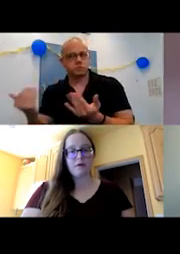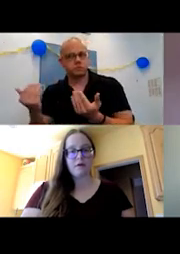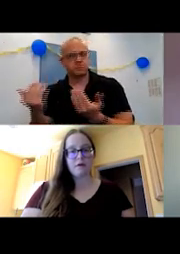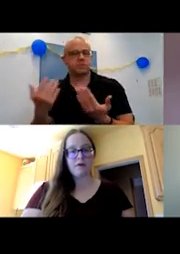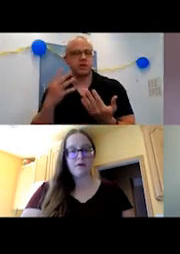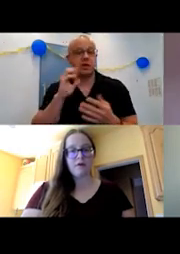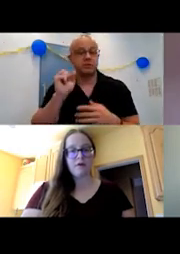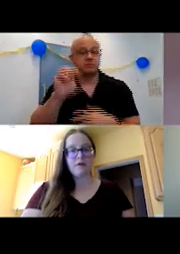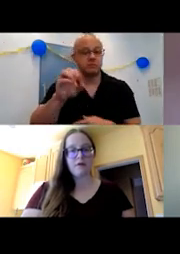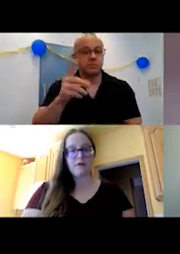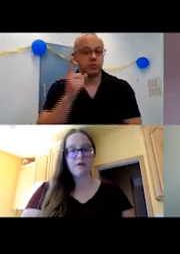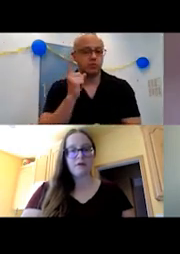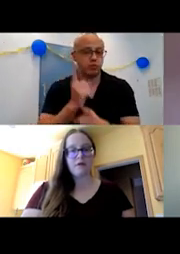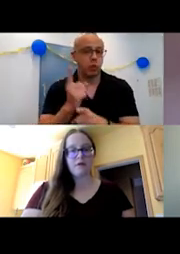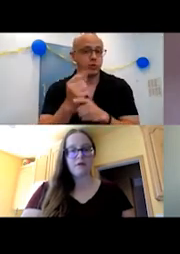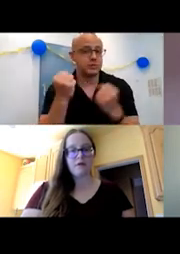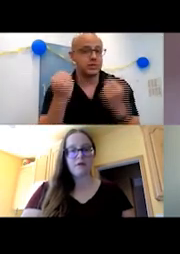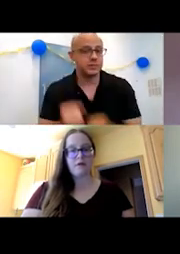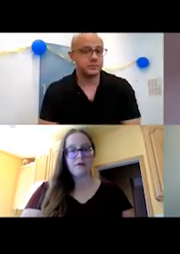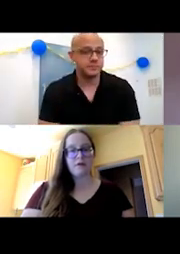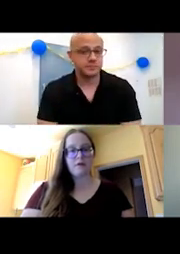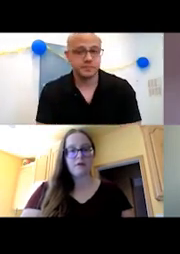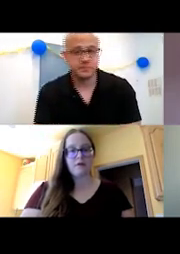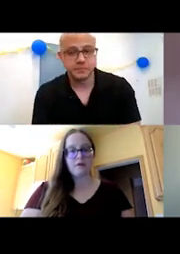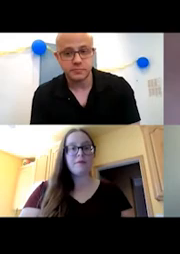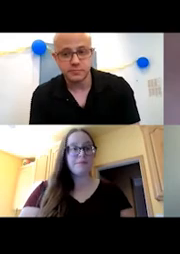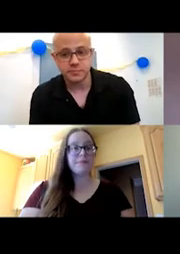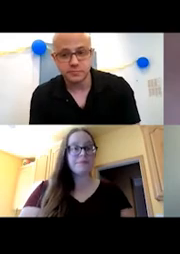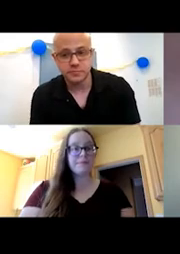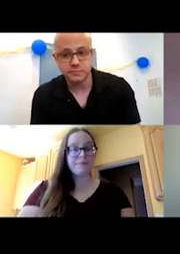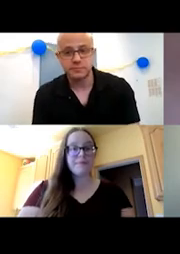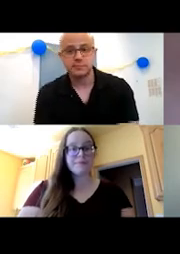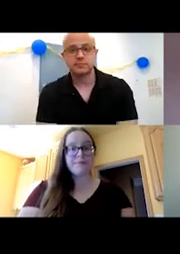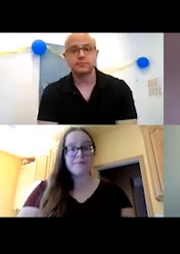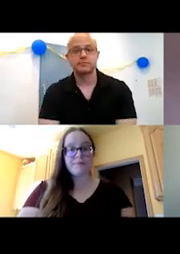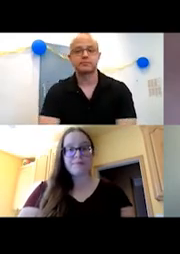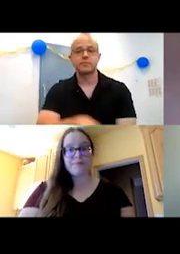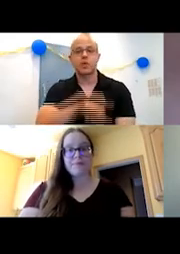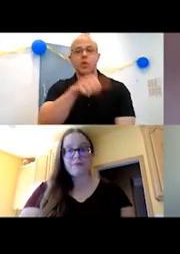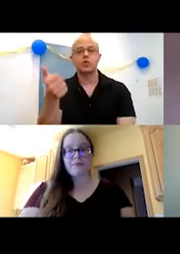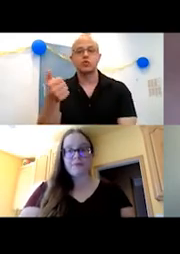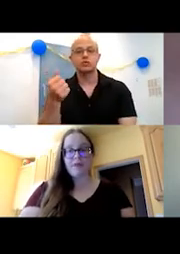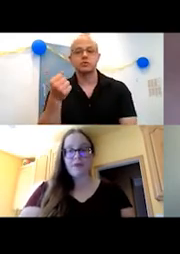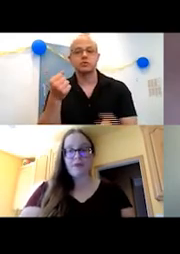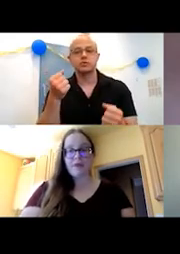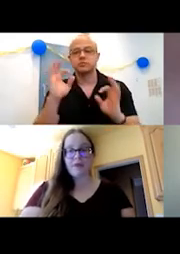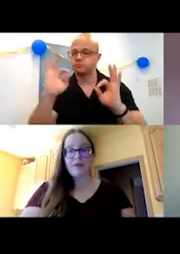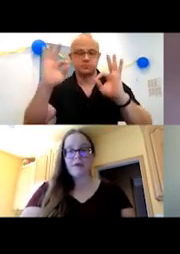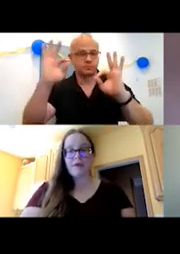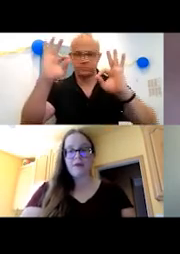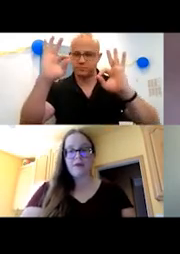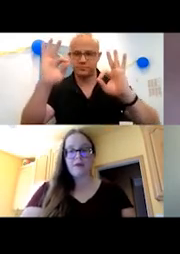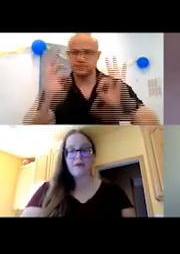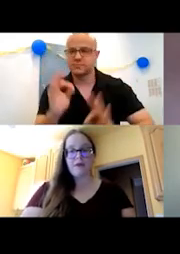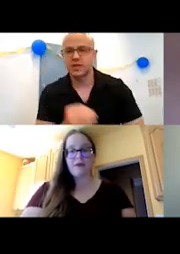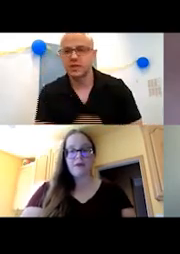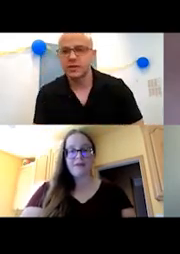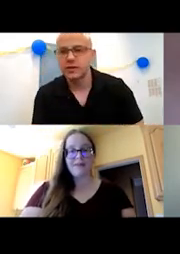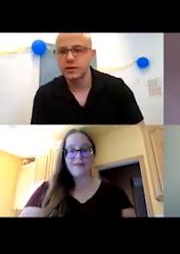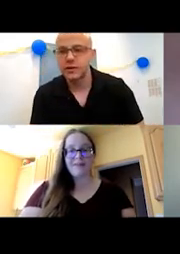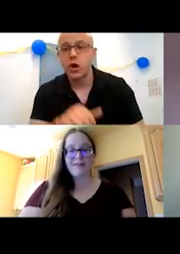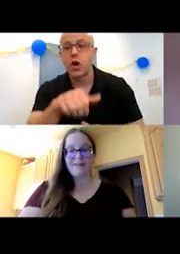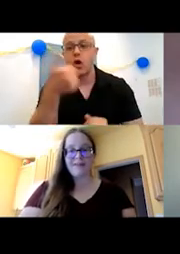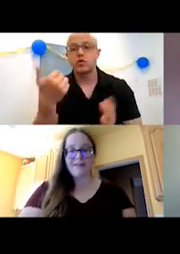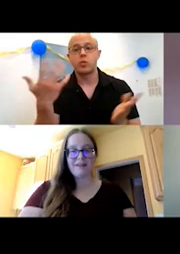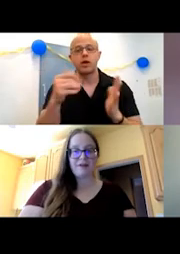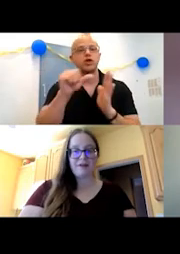I'm gonna ask my disabled deaf community members and see what they would like. Yeah, no